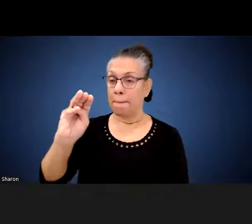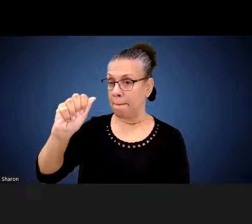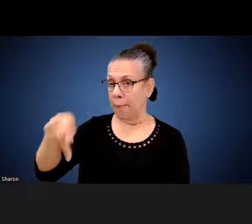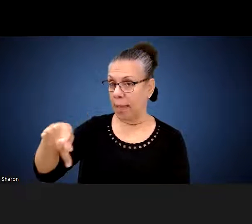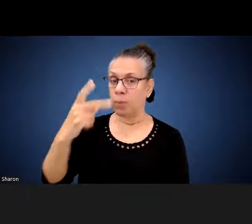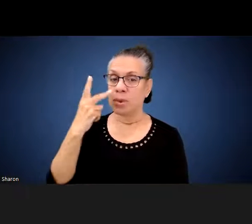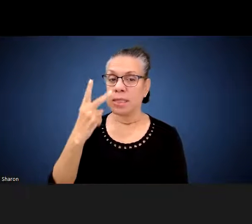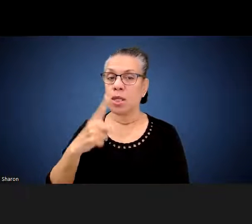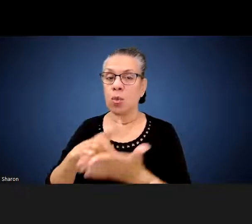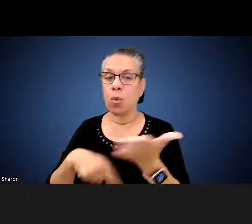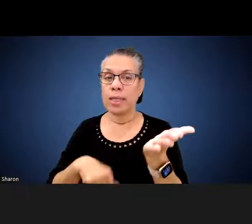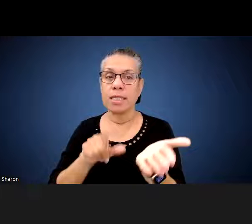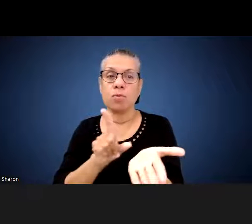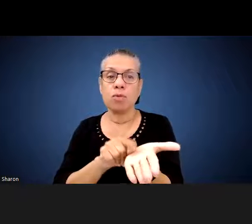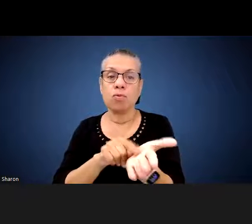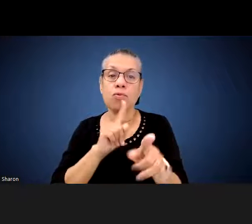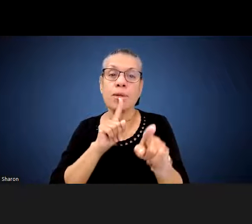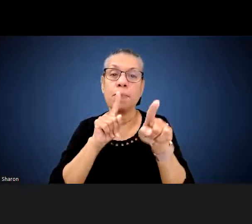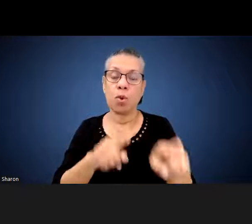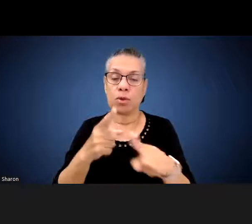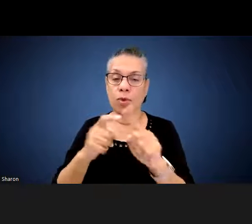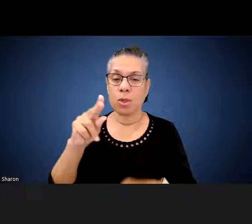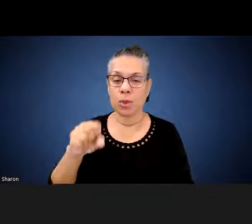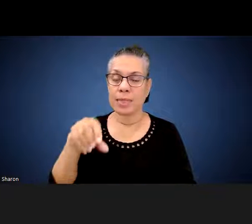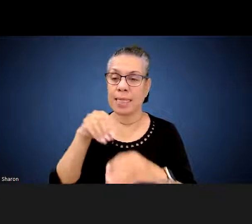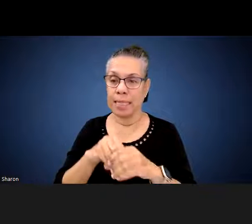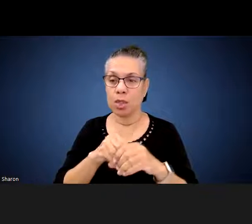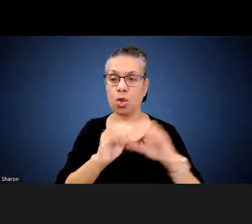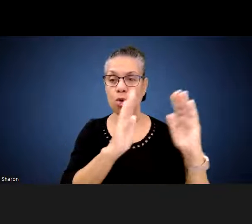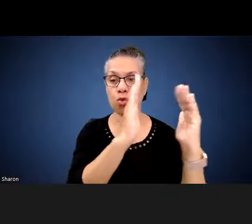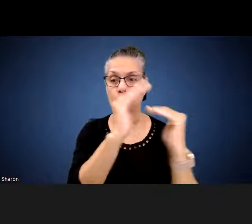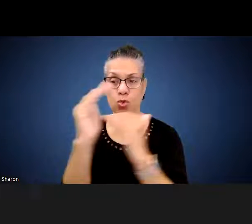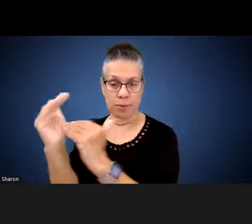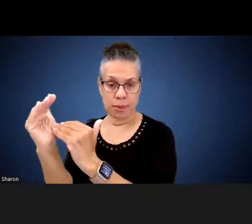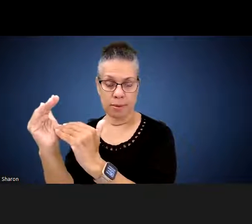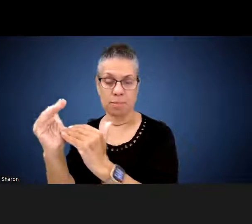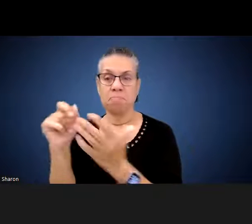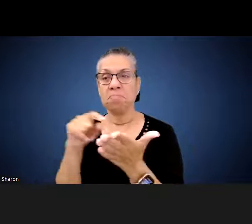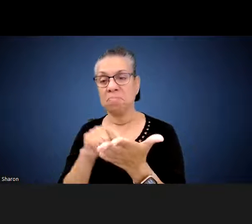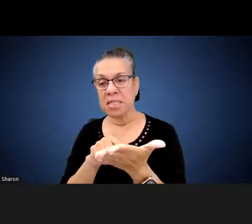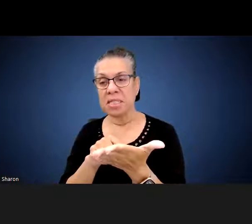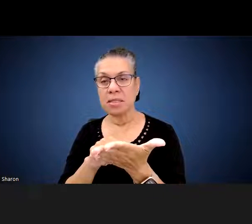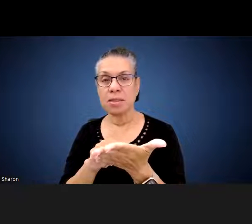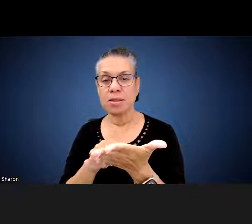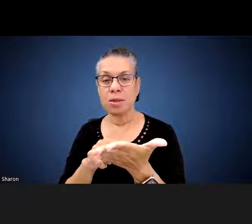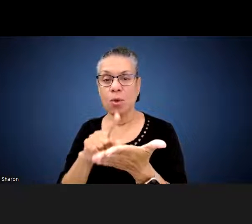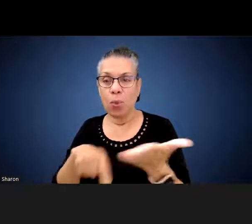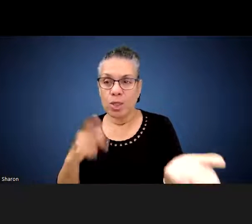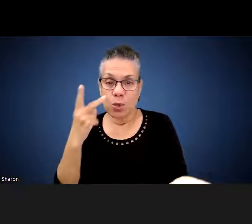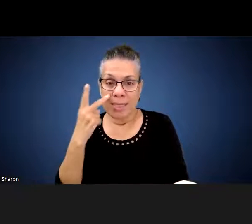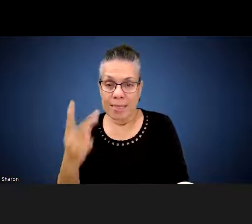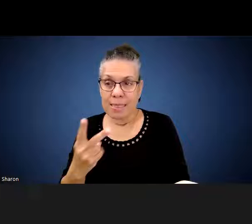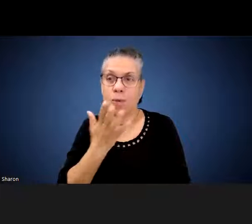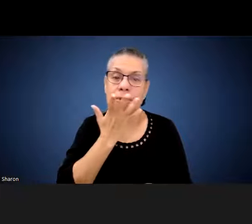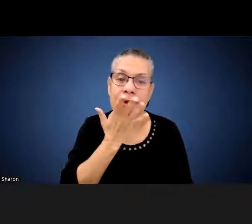reported out by the US Census in block groups. This is as granular as the public can see.